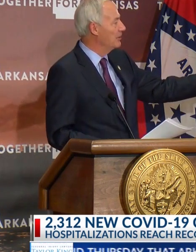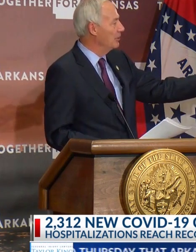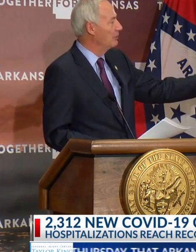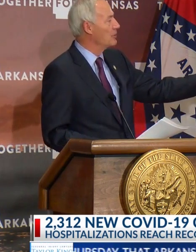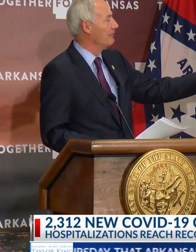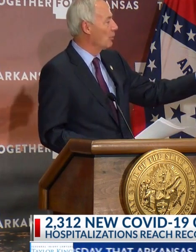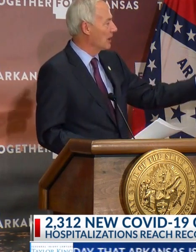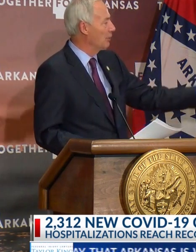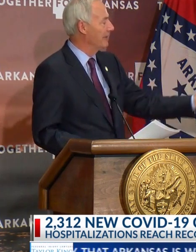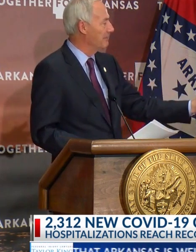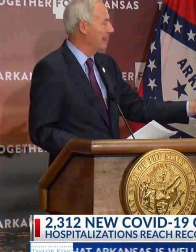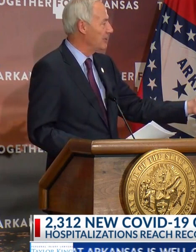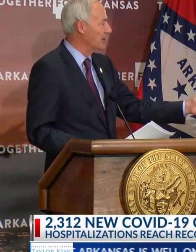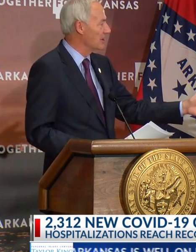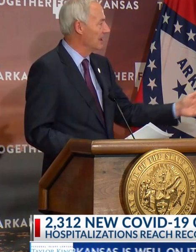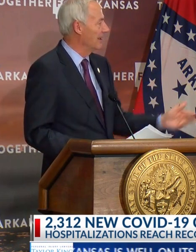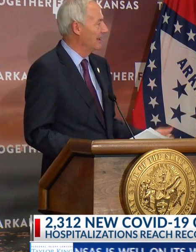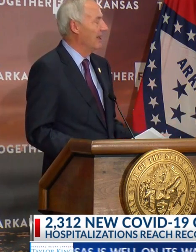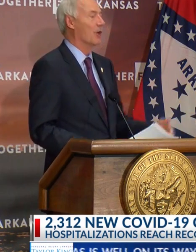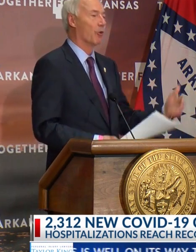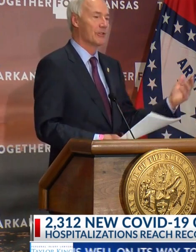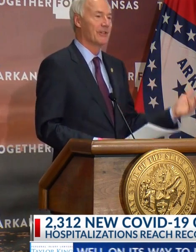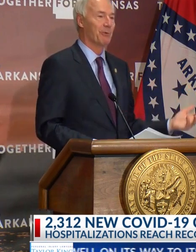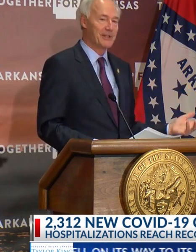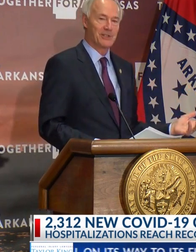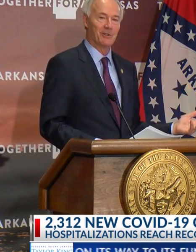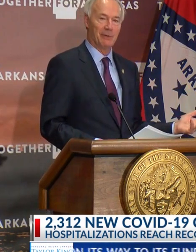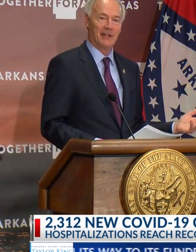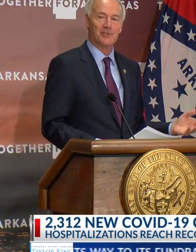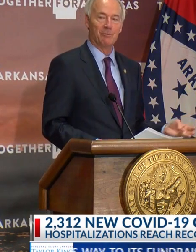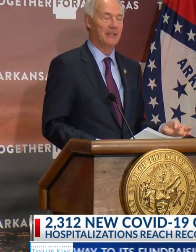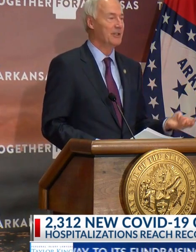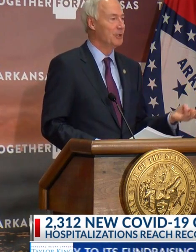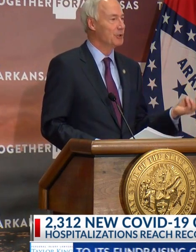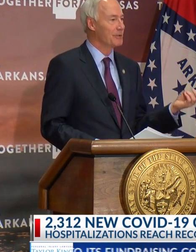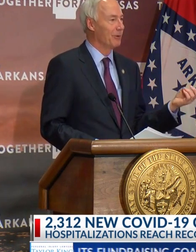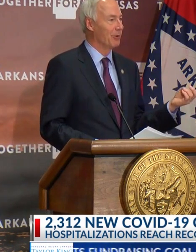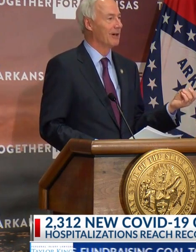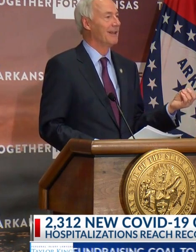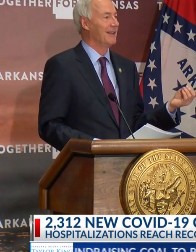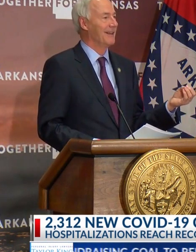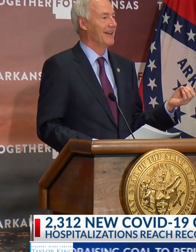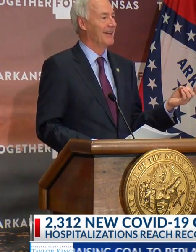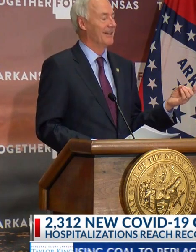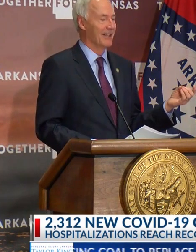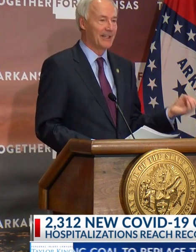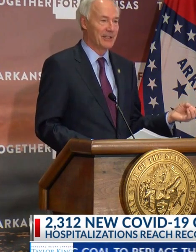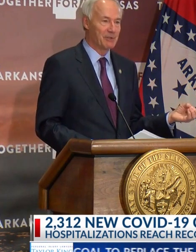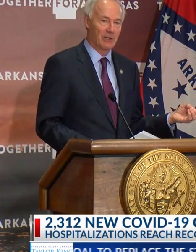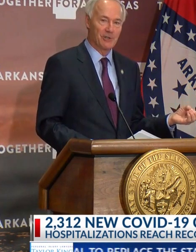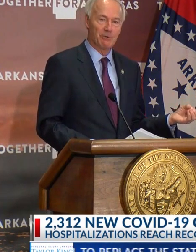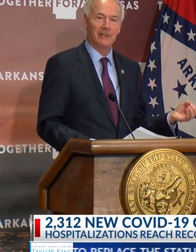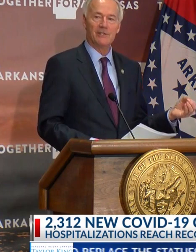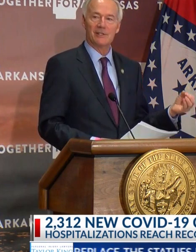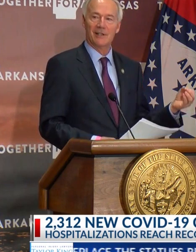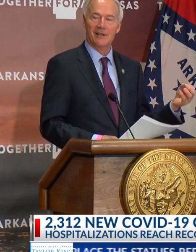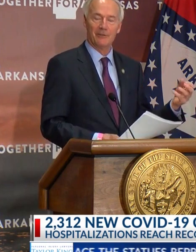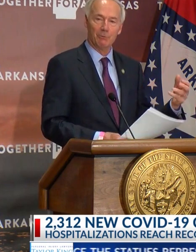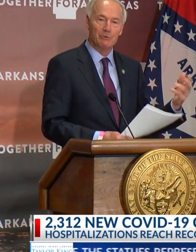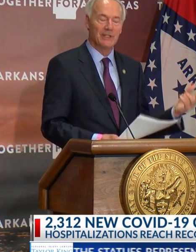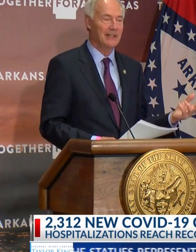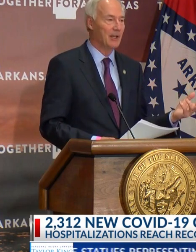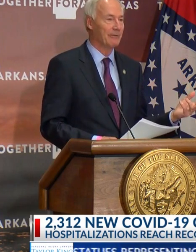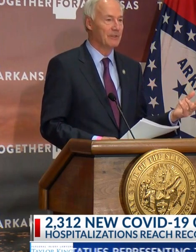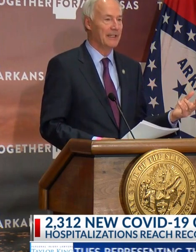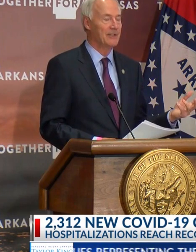that's being used for COVID patients. Of course, the rest of the beds are being used for elective surgeries,